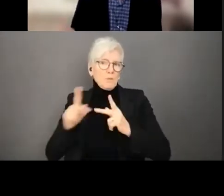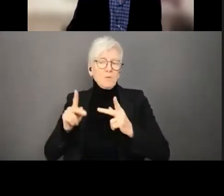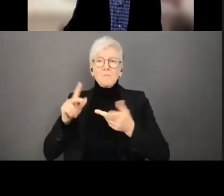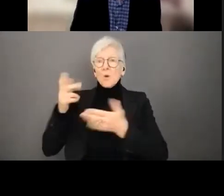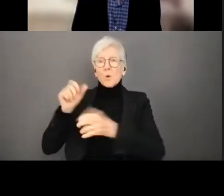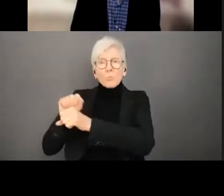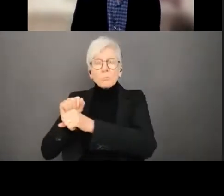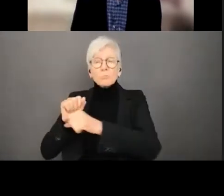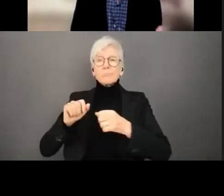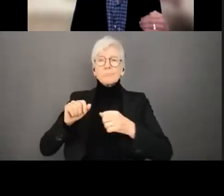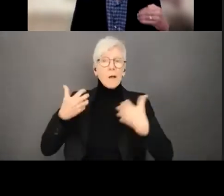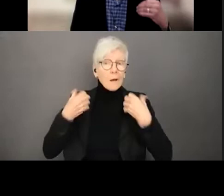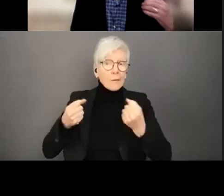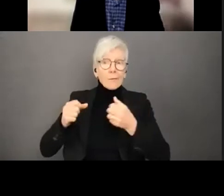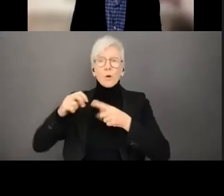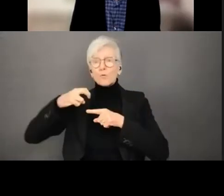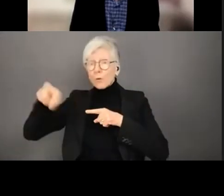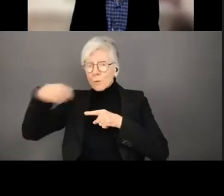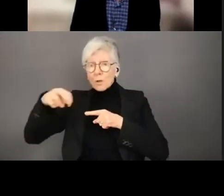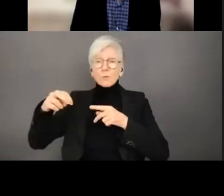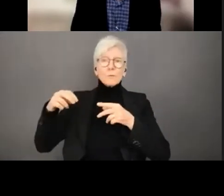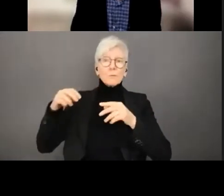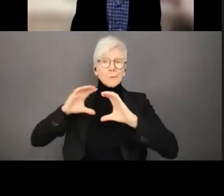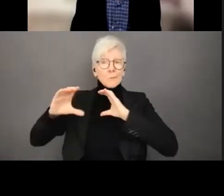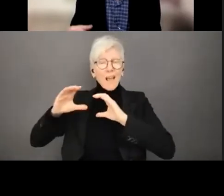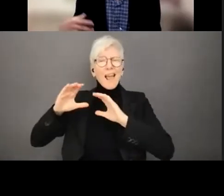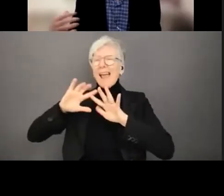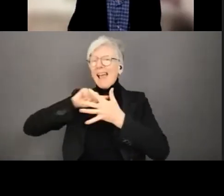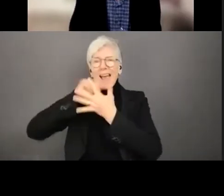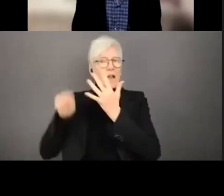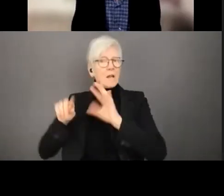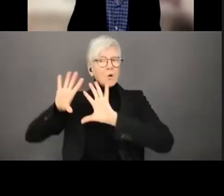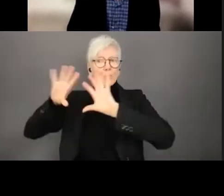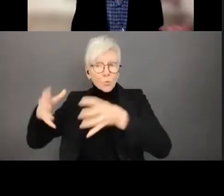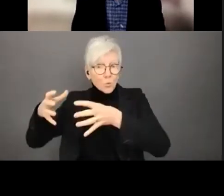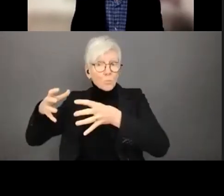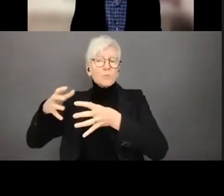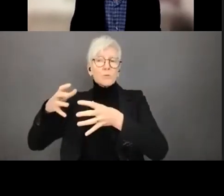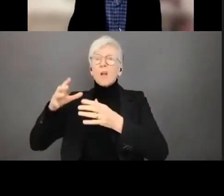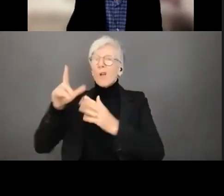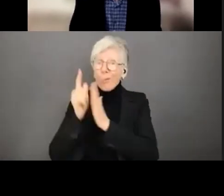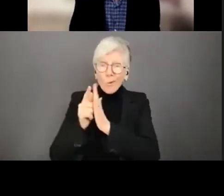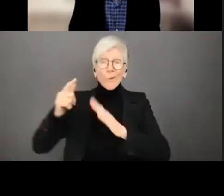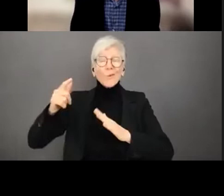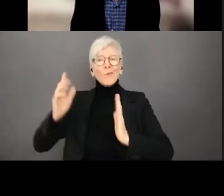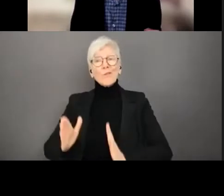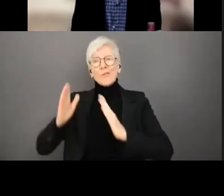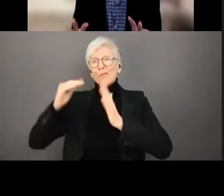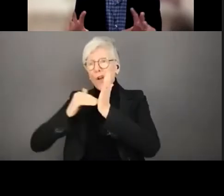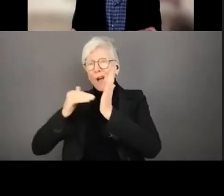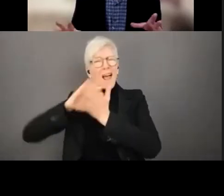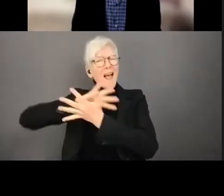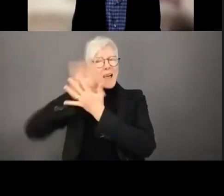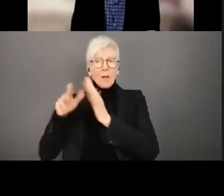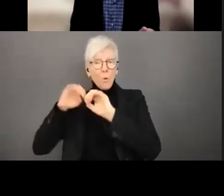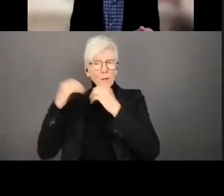or transportation, or whether it's communication, the lawyers, doctors, whatever. And we're